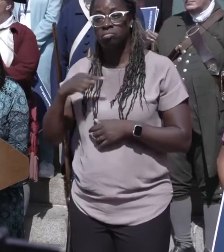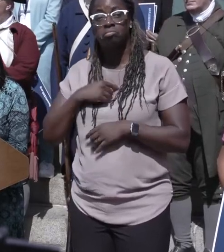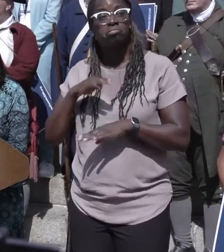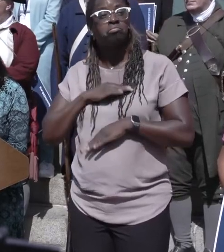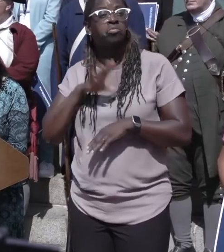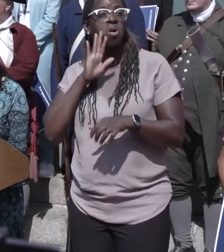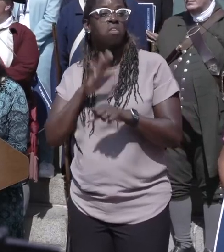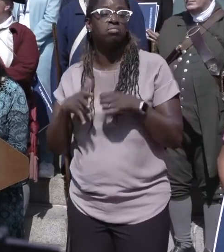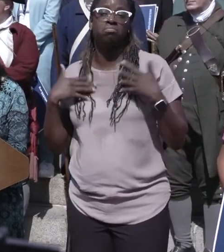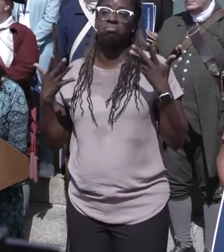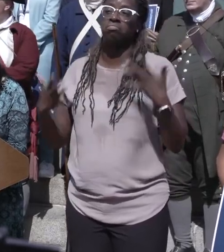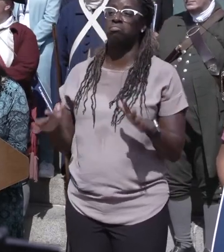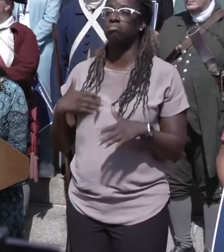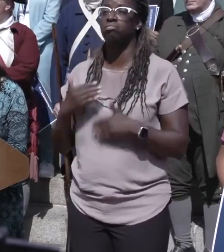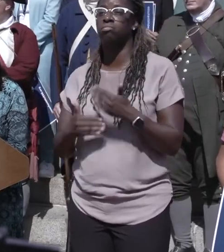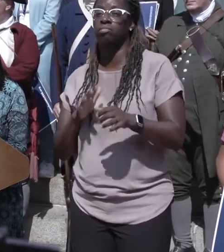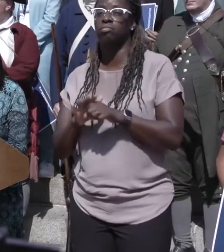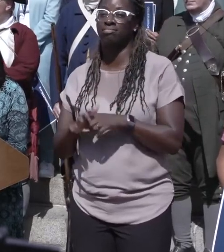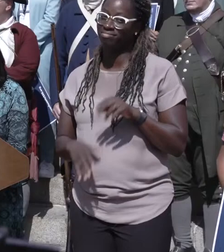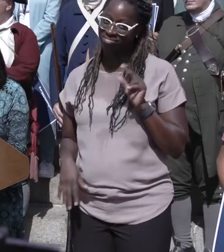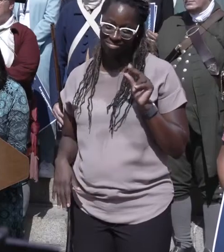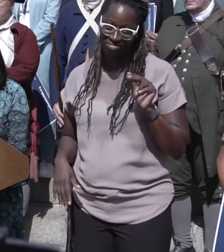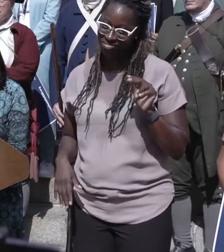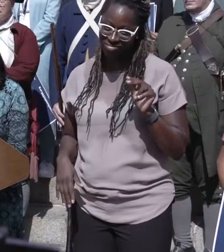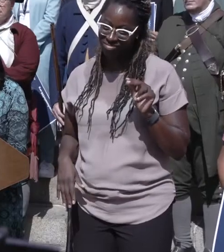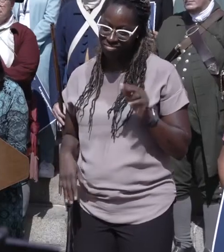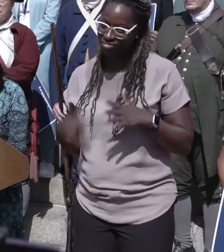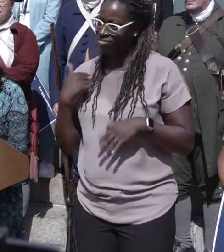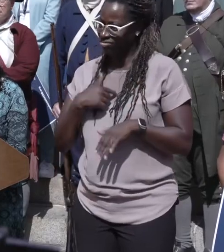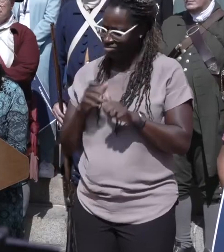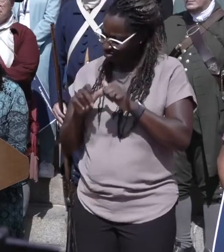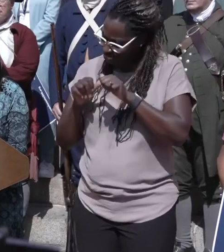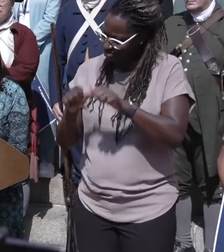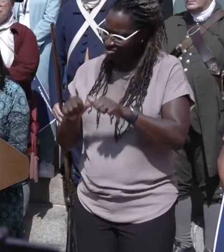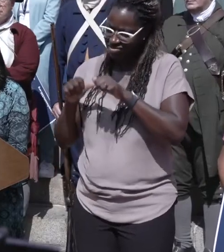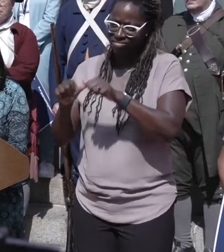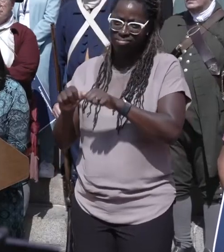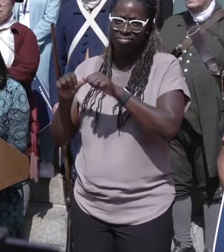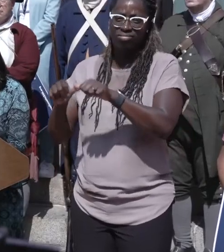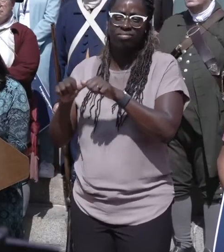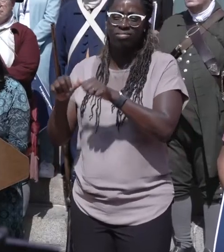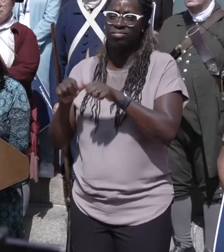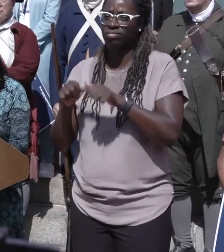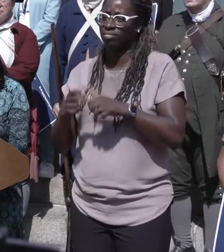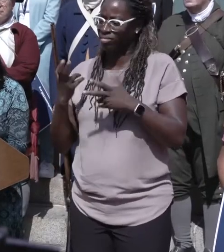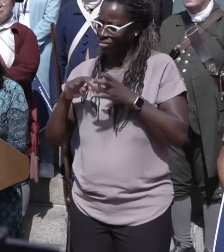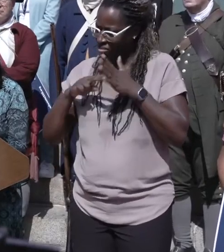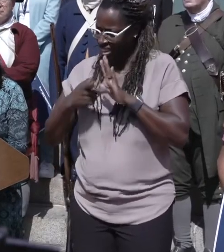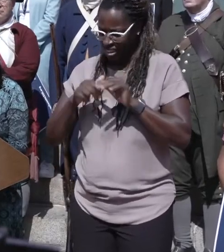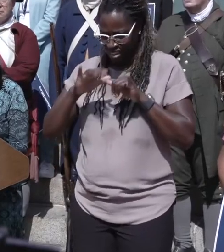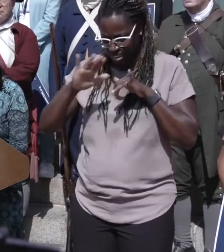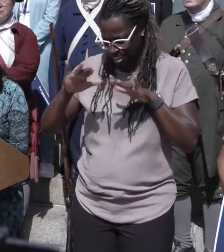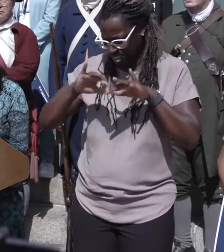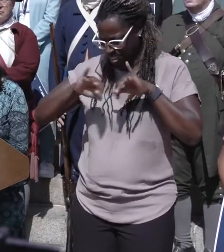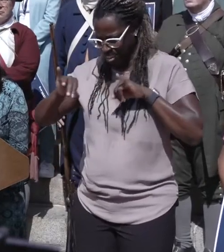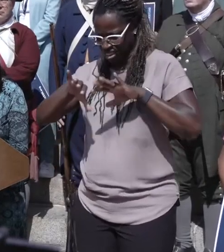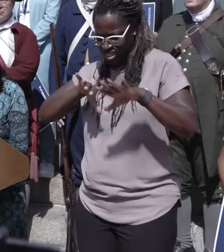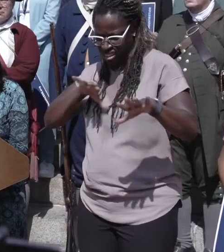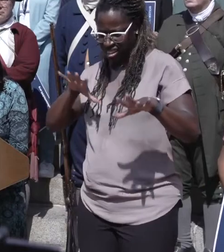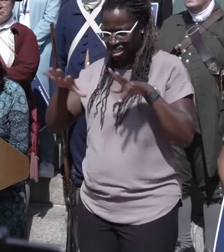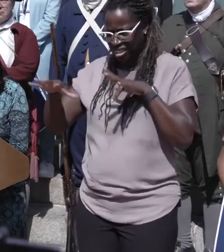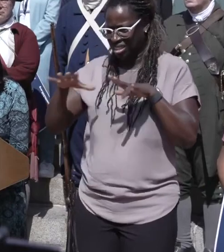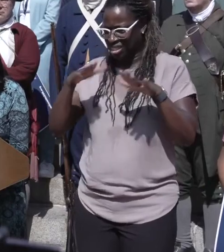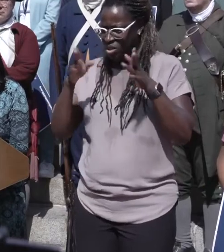next chapter in the American story unfolds. We have always insisted on writing it ourselves. We're proud